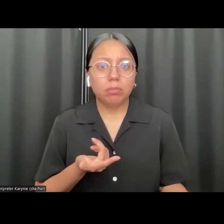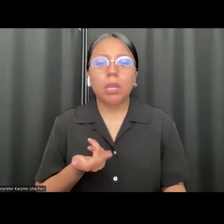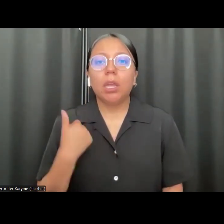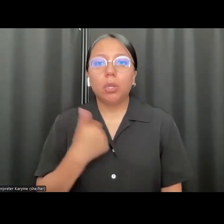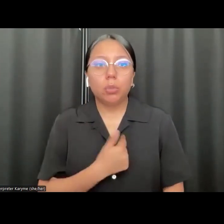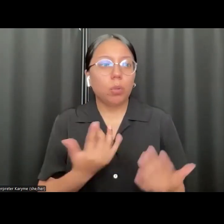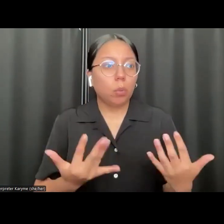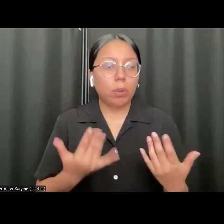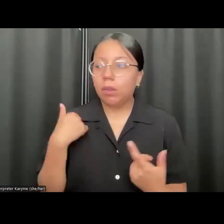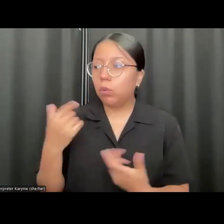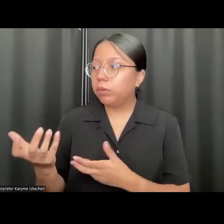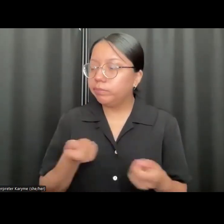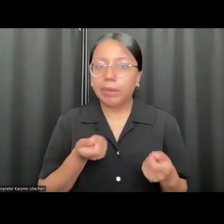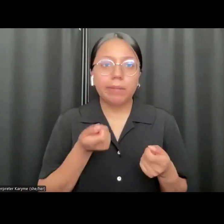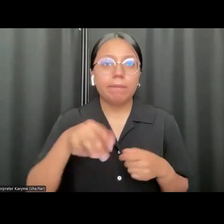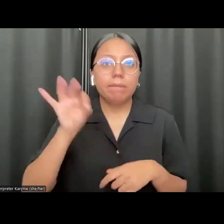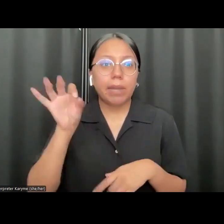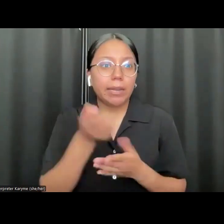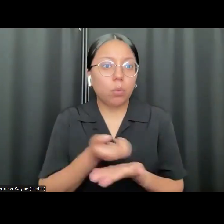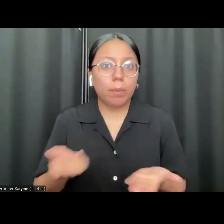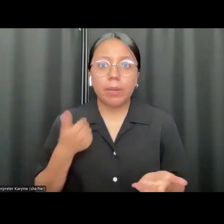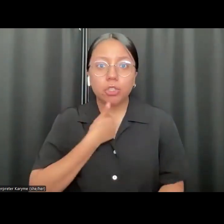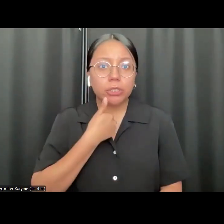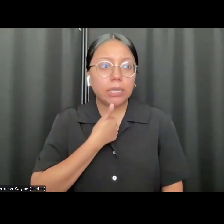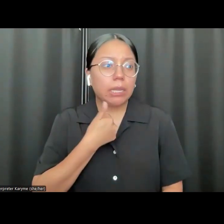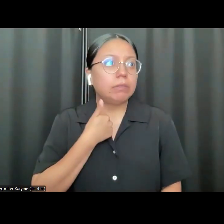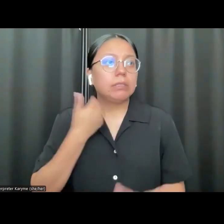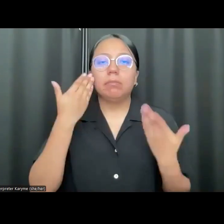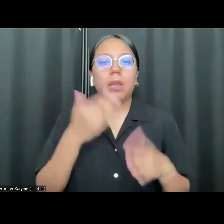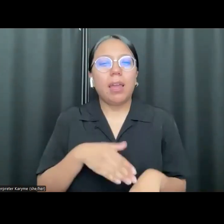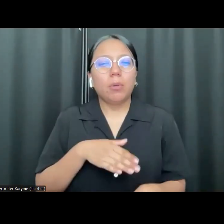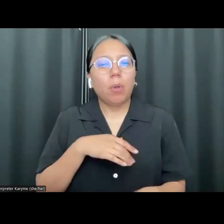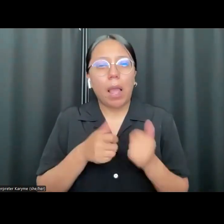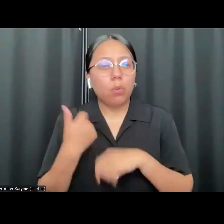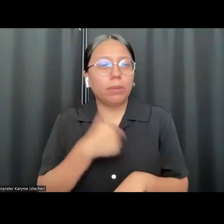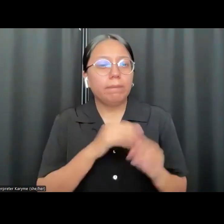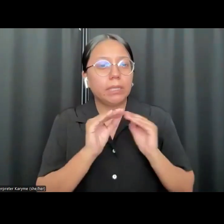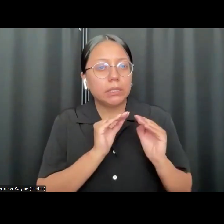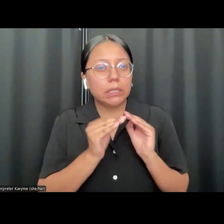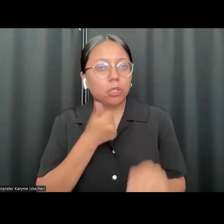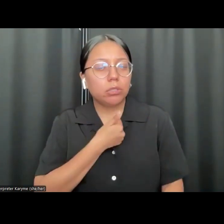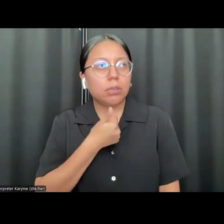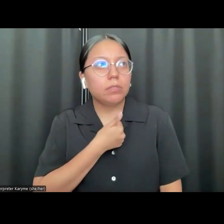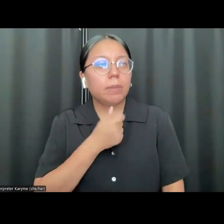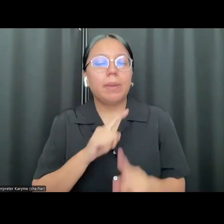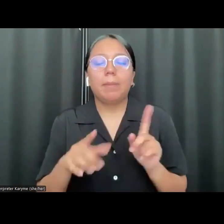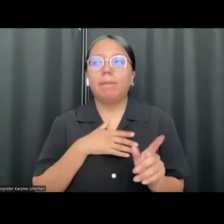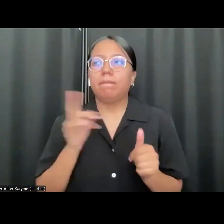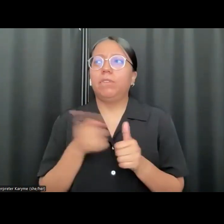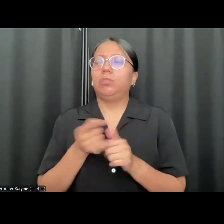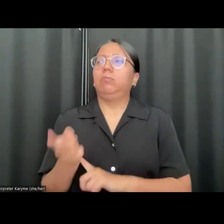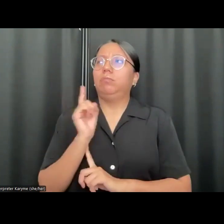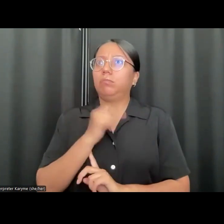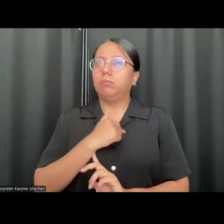equipment. Should we get some plywood and make a ramp? And I don't remember how we fixed it. But it was my first moment of like